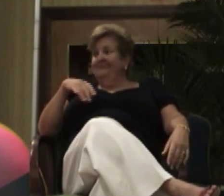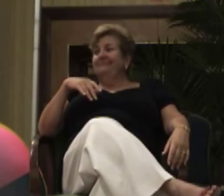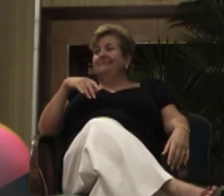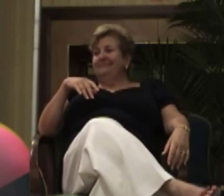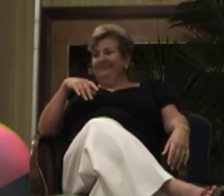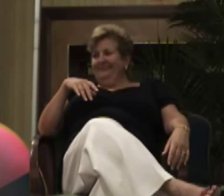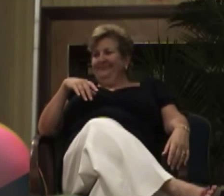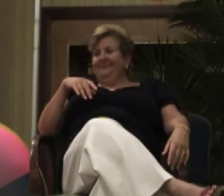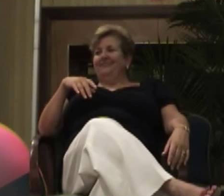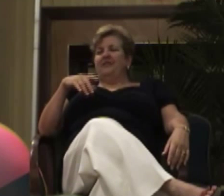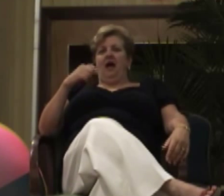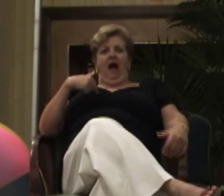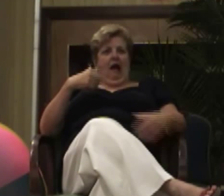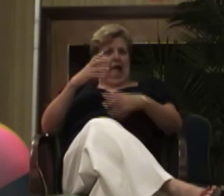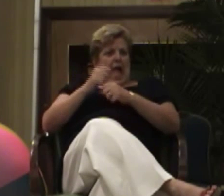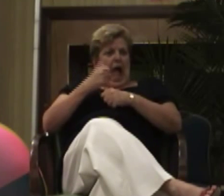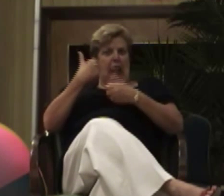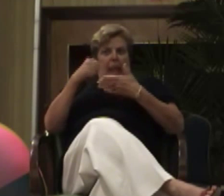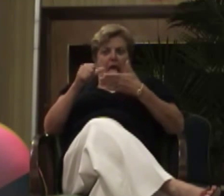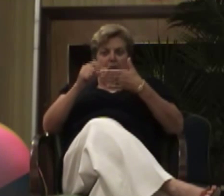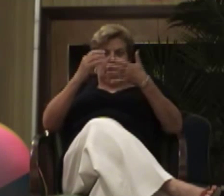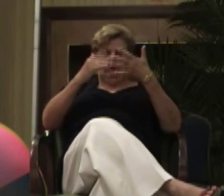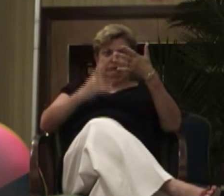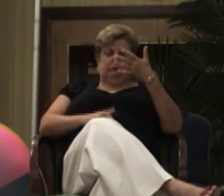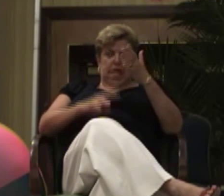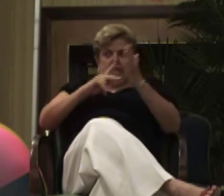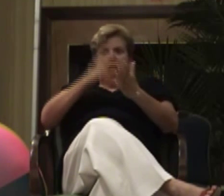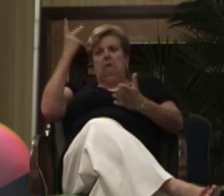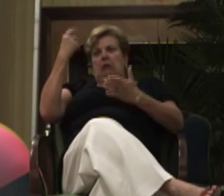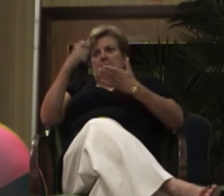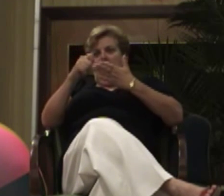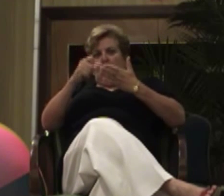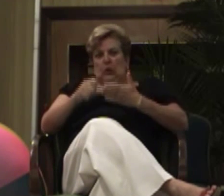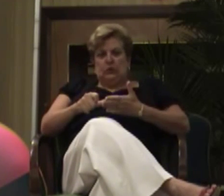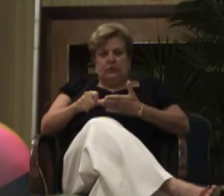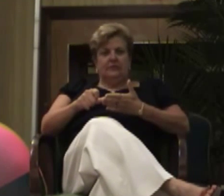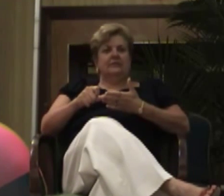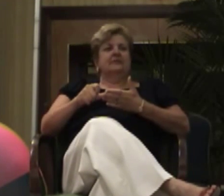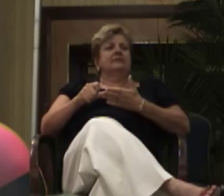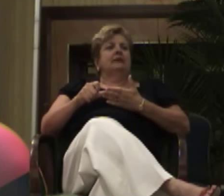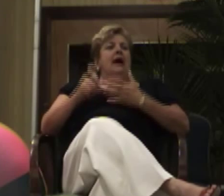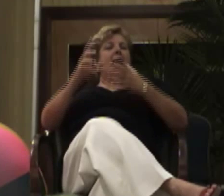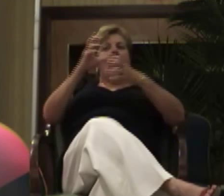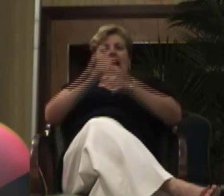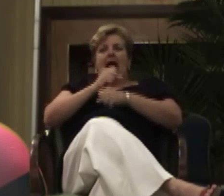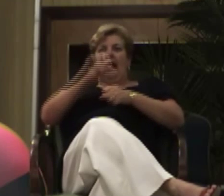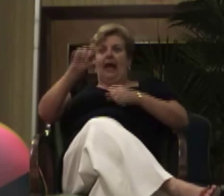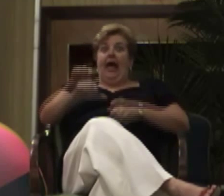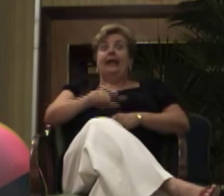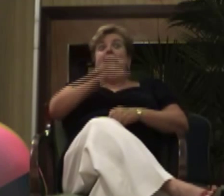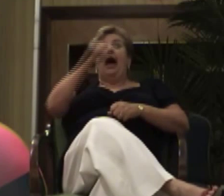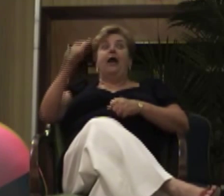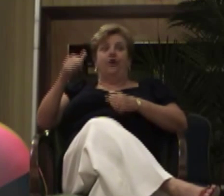I got letters, duplicate letters. I got another set of duplicate